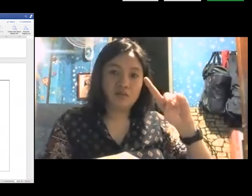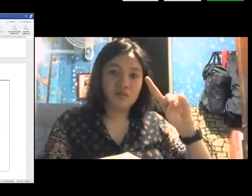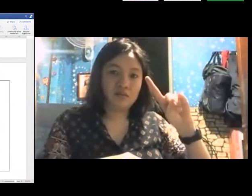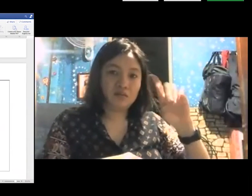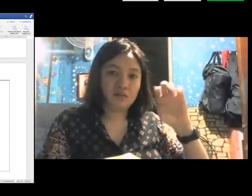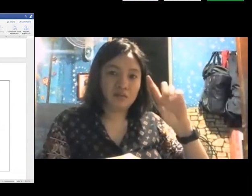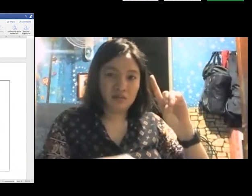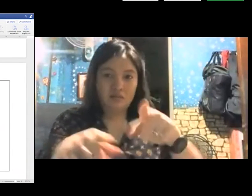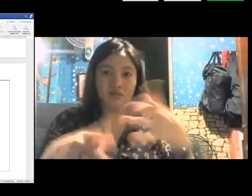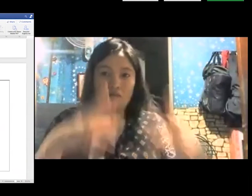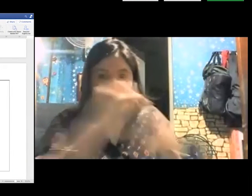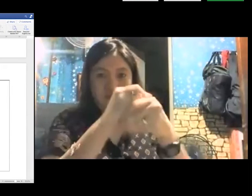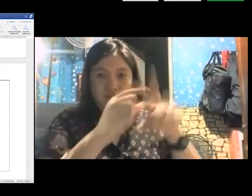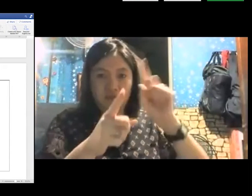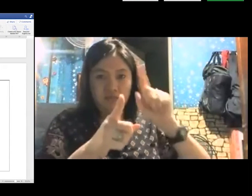and